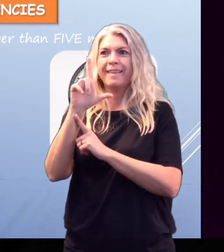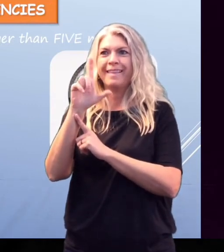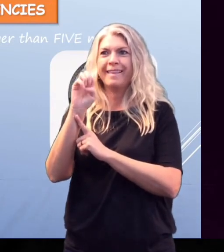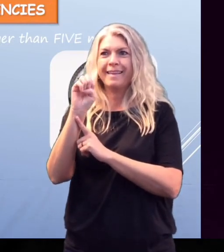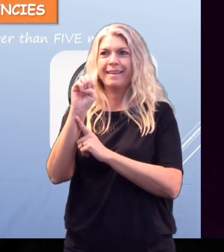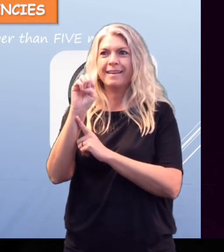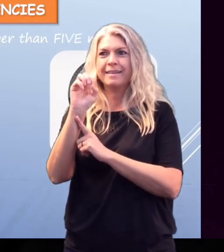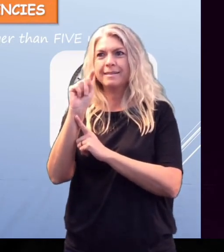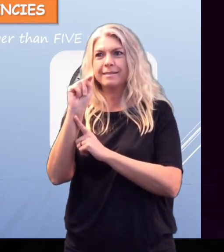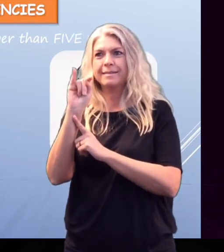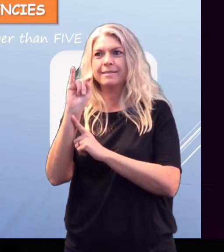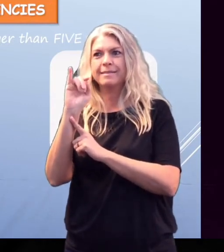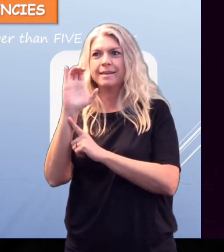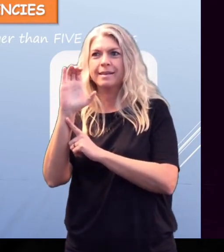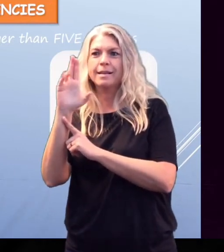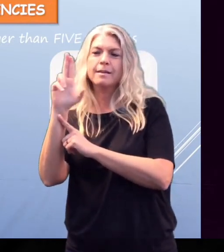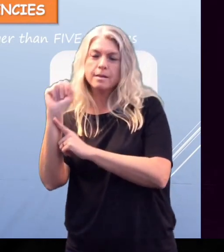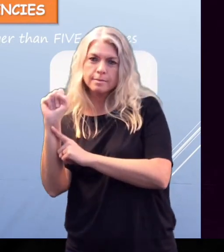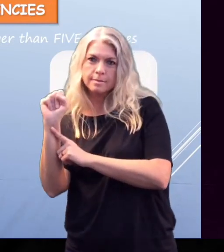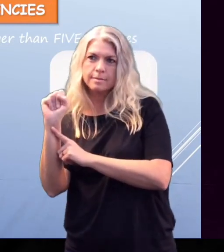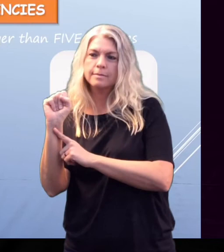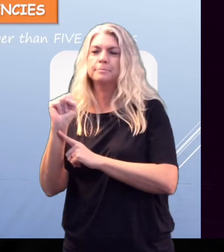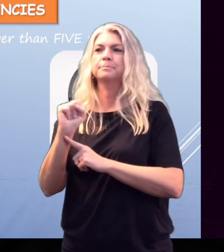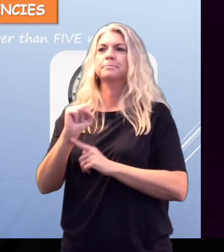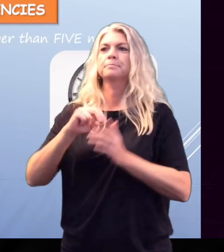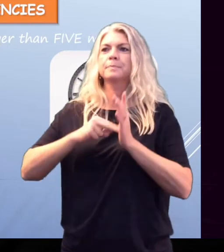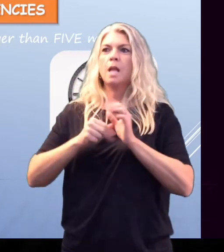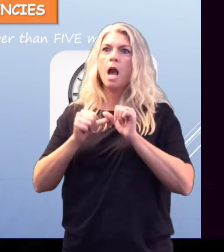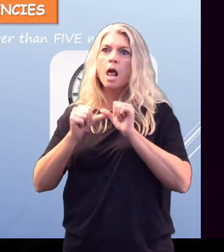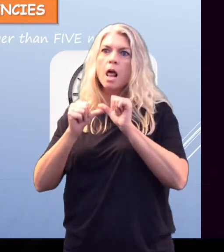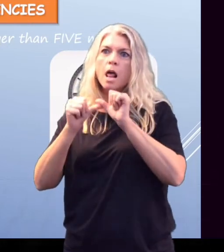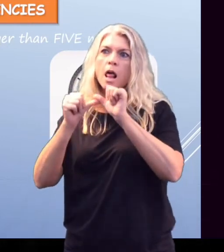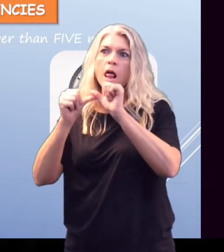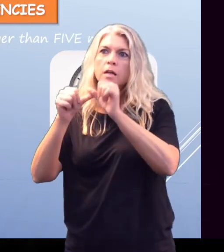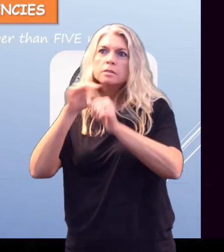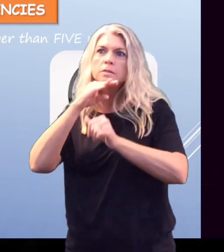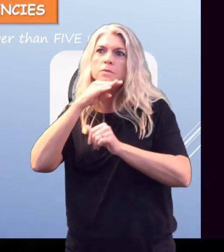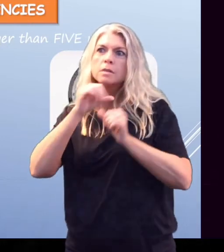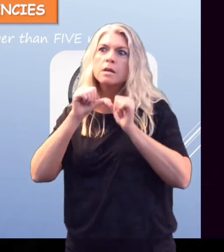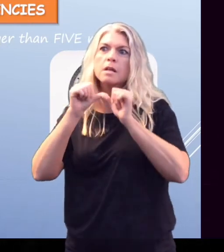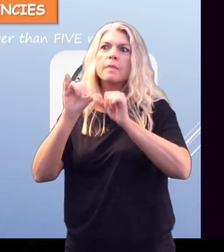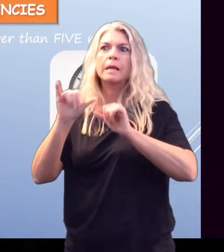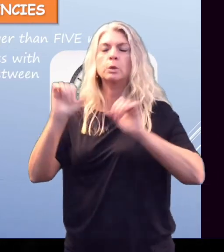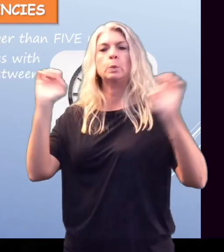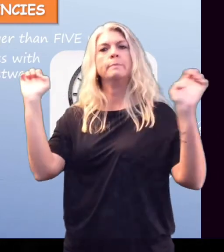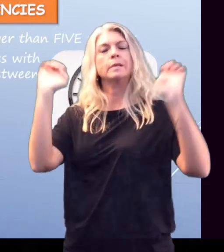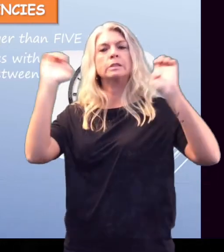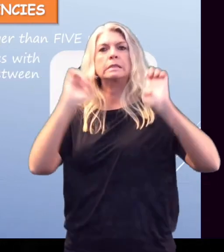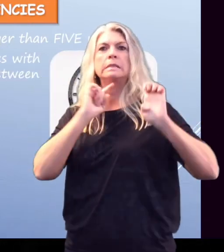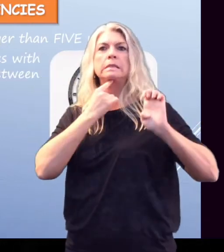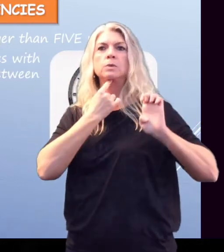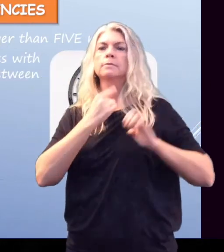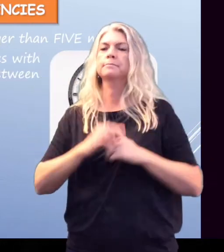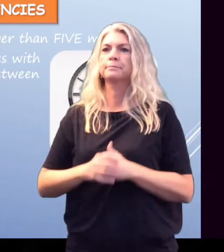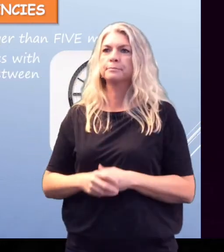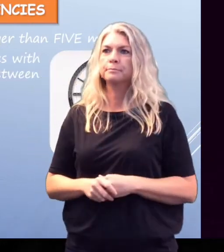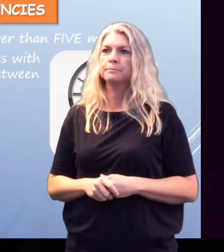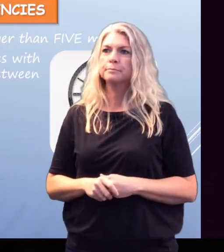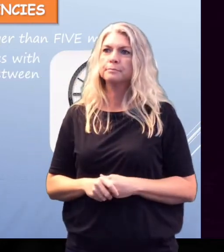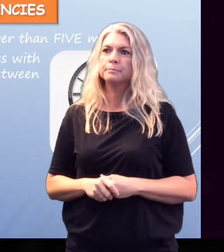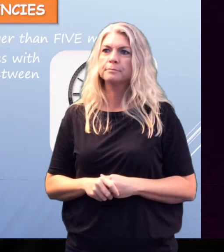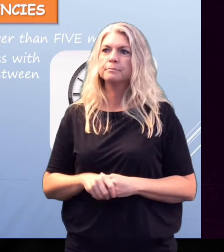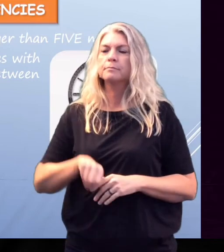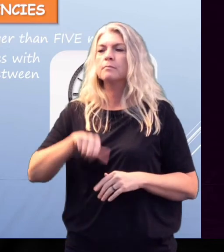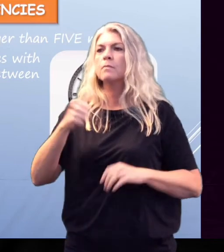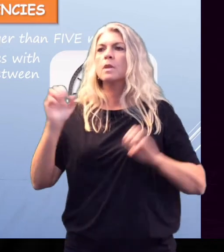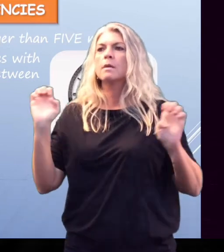is considered a medical emergency. Other emergency situations include repetitive seizures that occur every